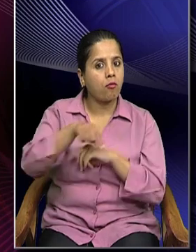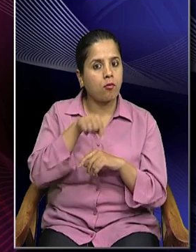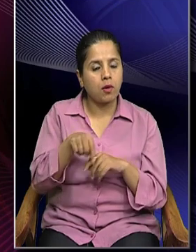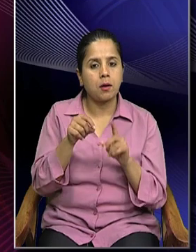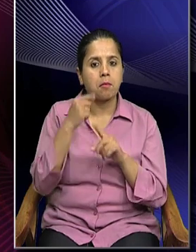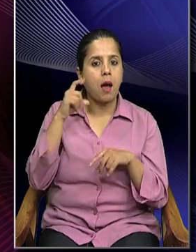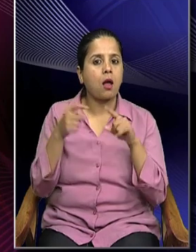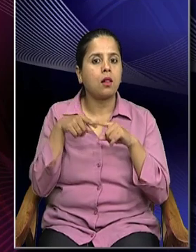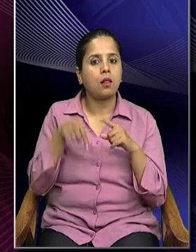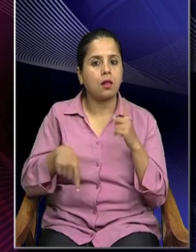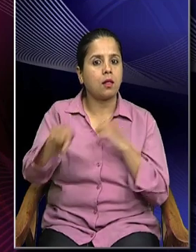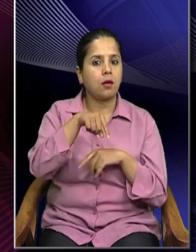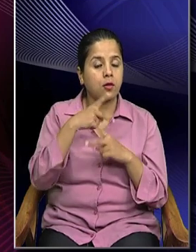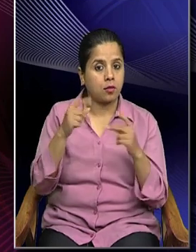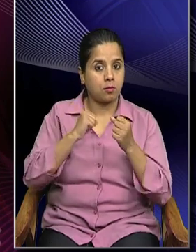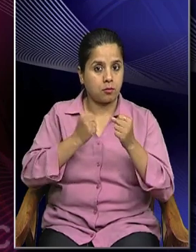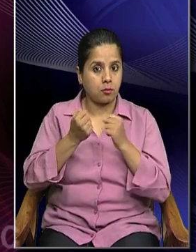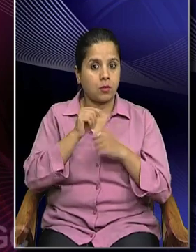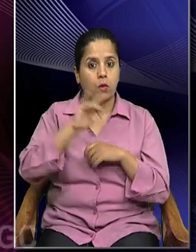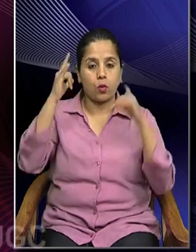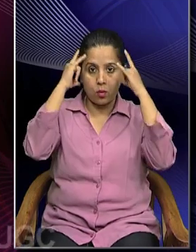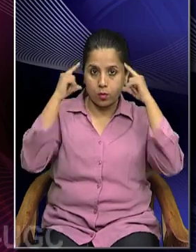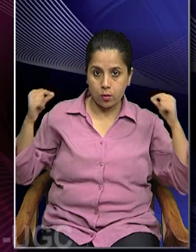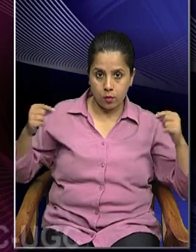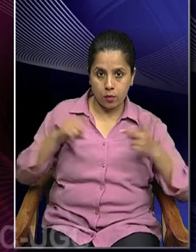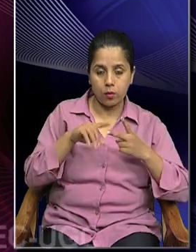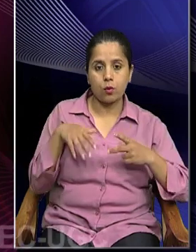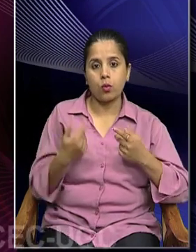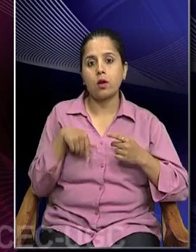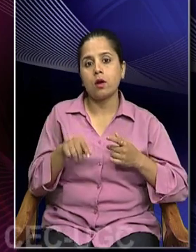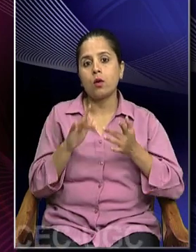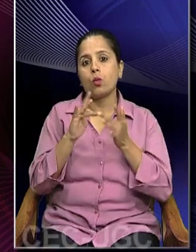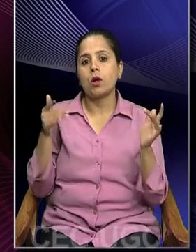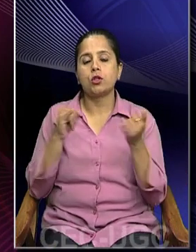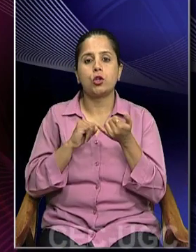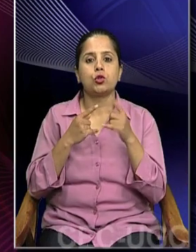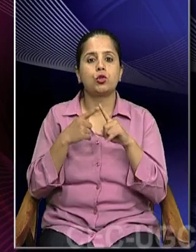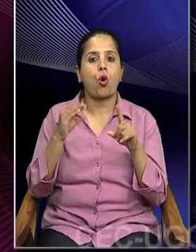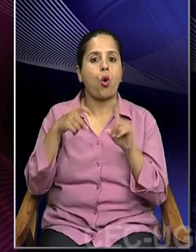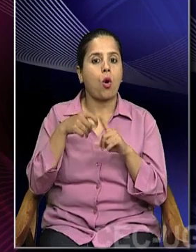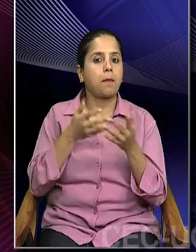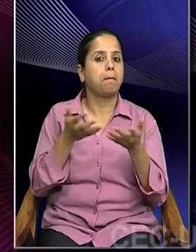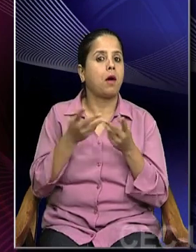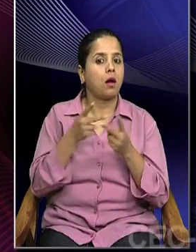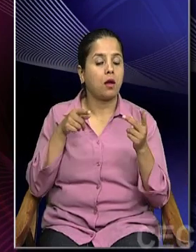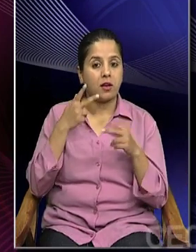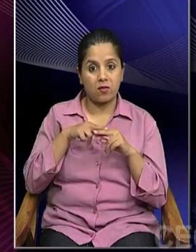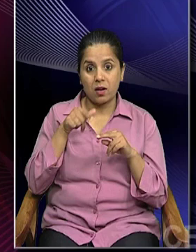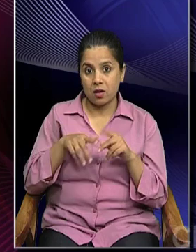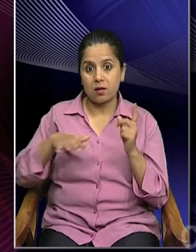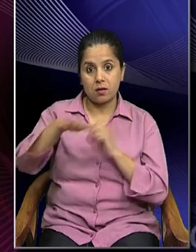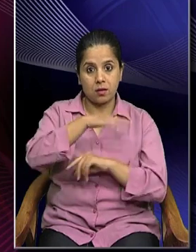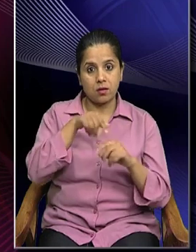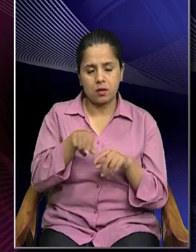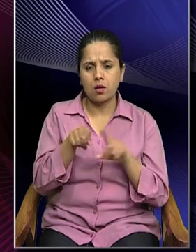pilot industry, in terms of nursing, in terms of the virtual stock market. These are the areas where